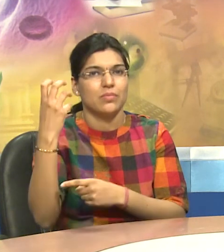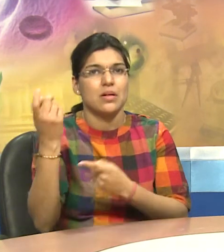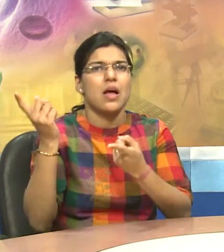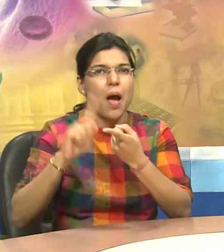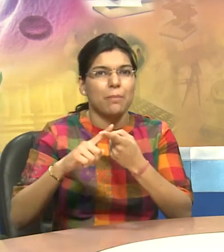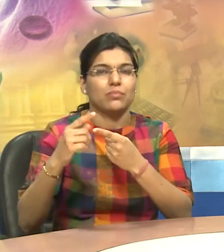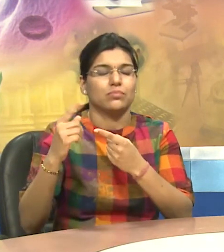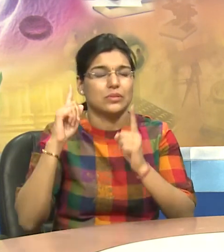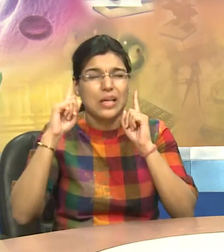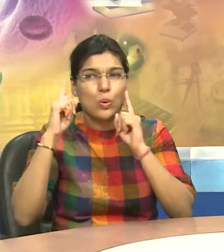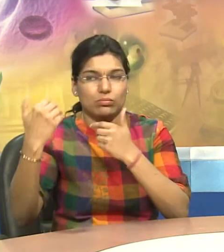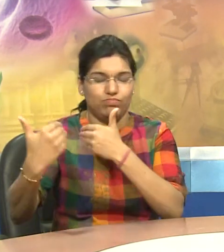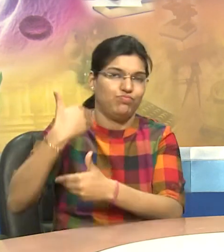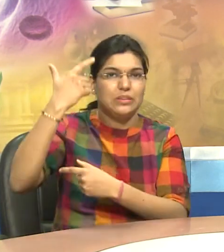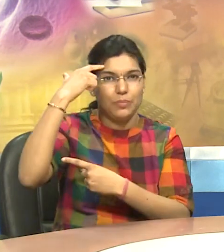cause pain in our brain.